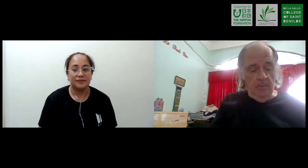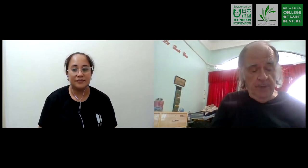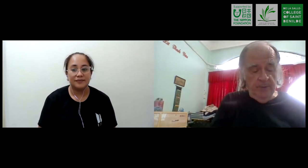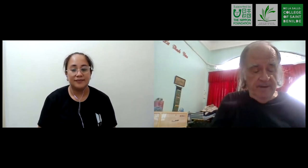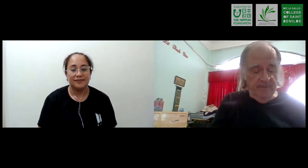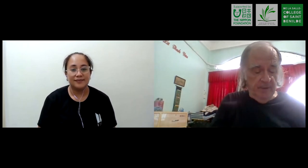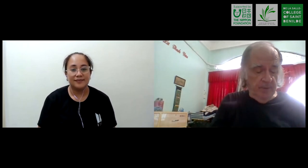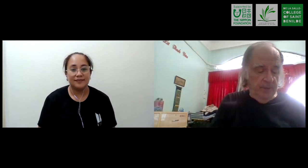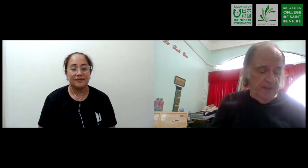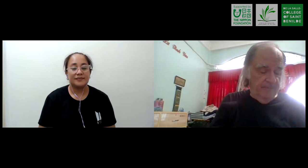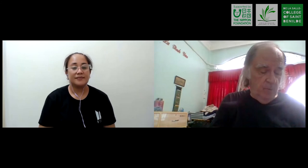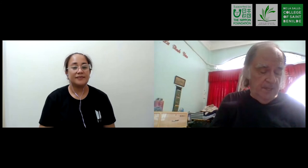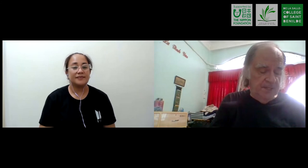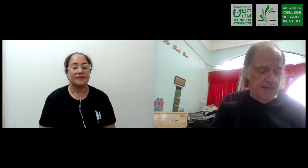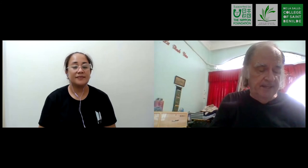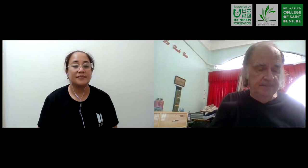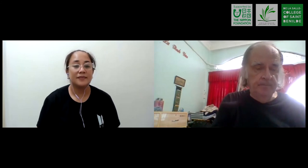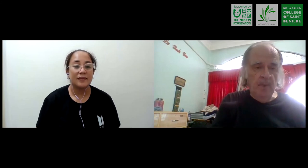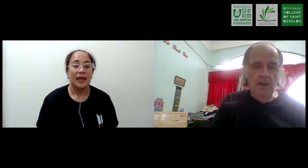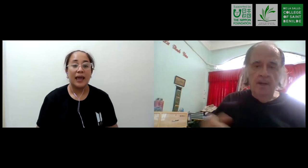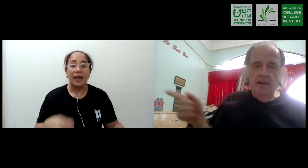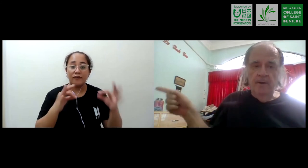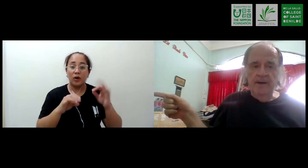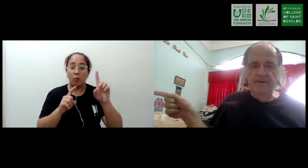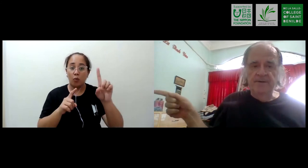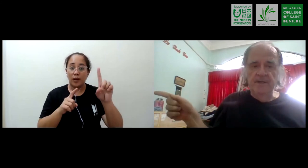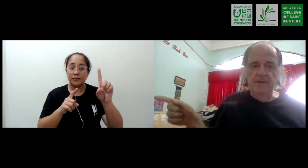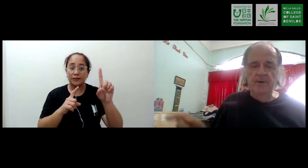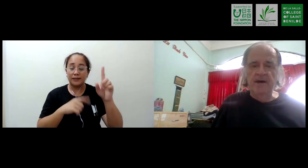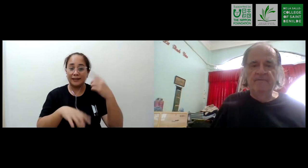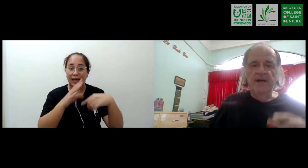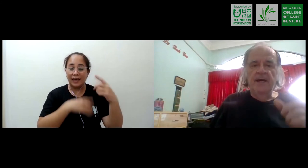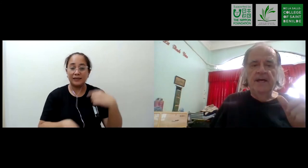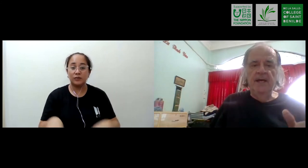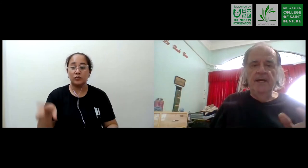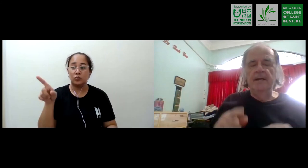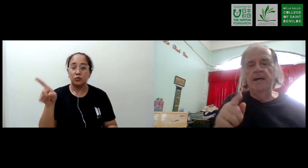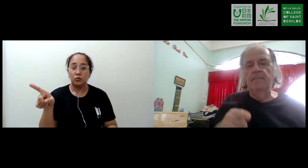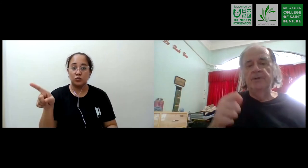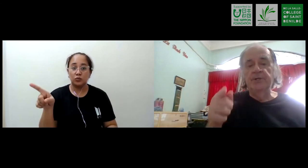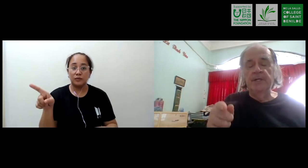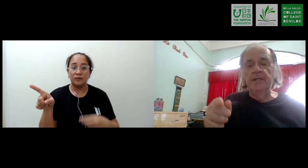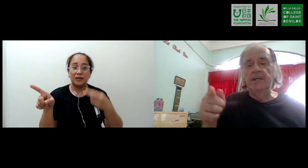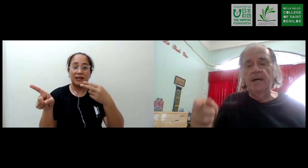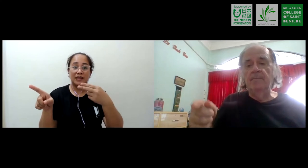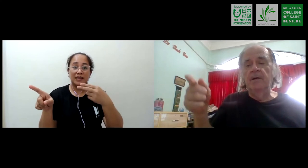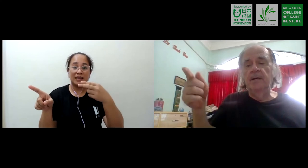when you have the one sign, you have this, and then you have he, comma, she, comma,